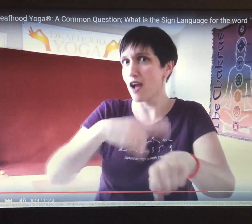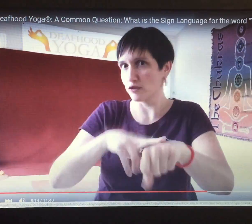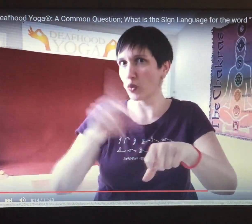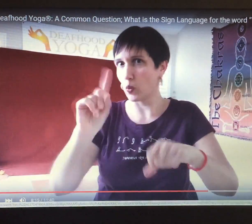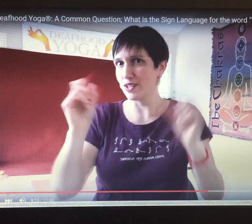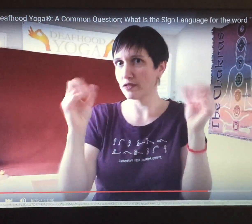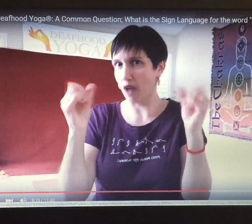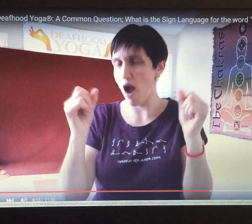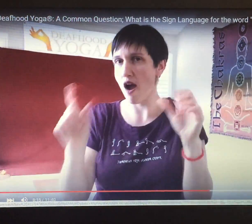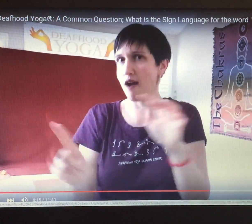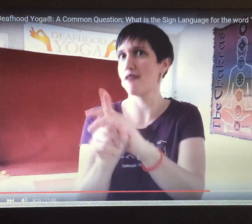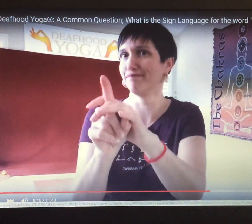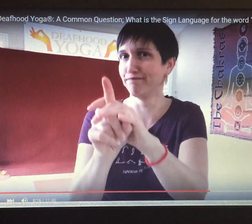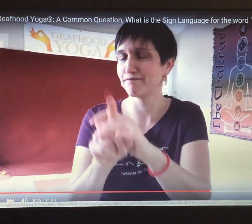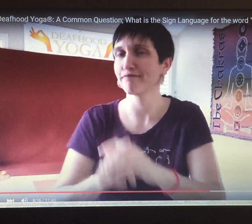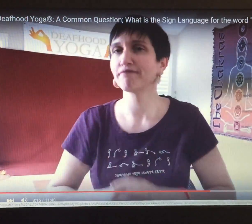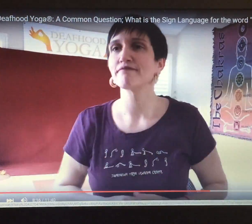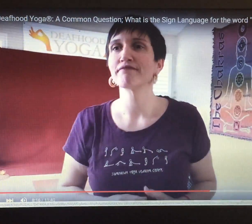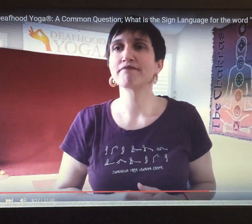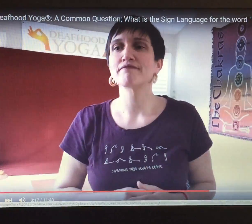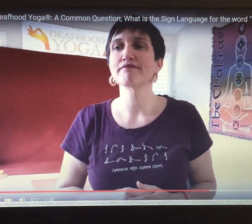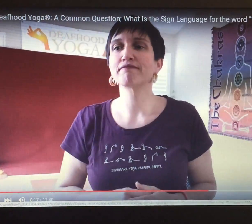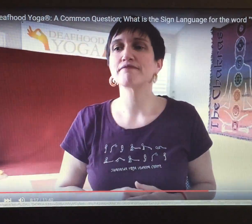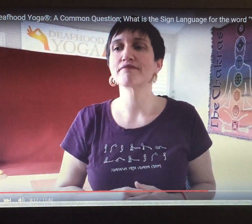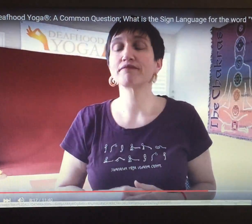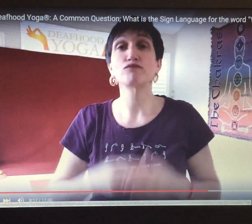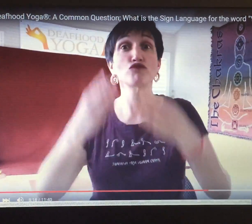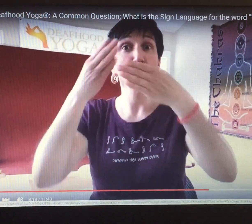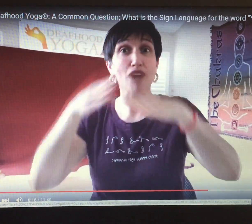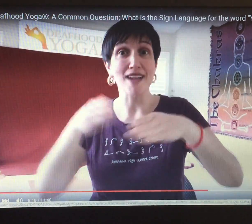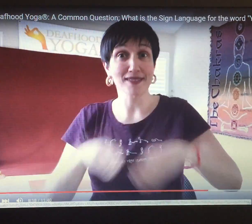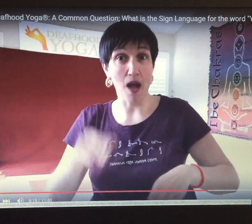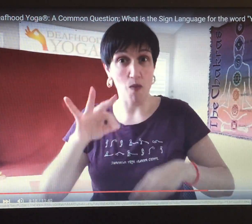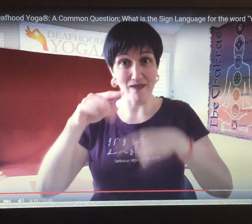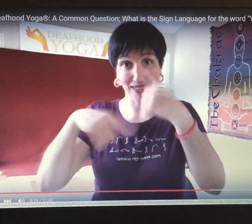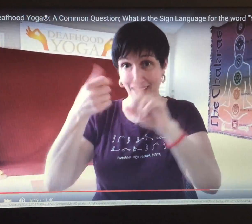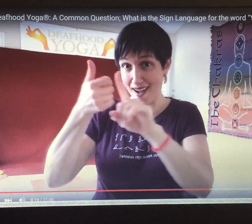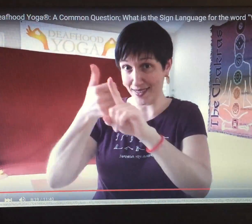So that is the natural sign that showed up.